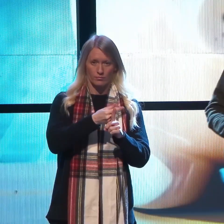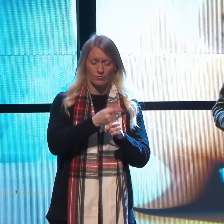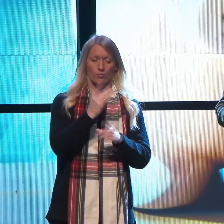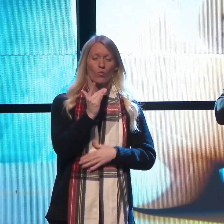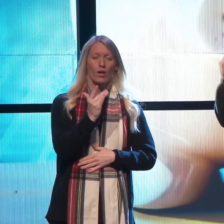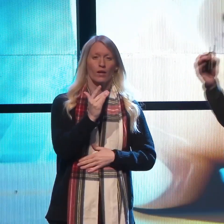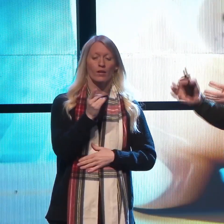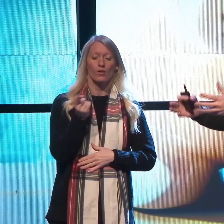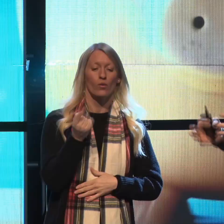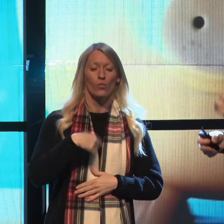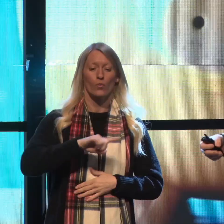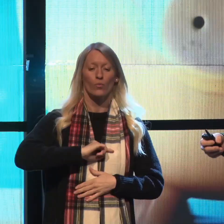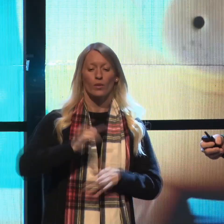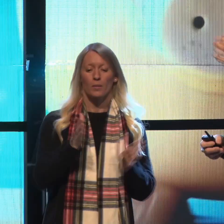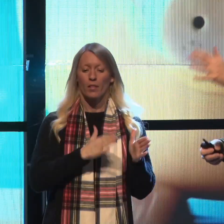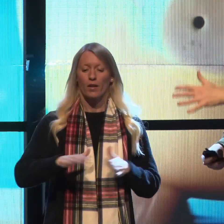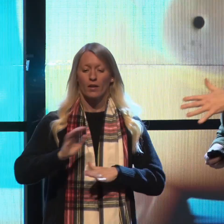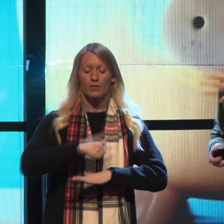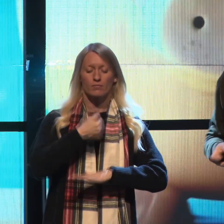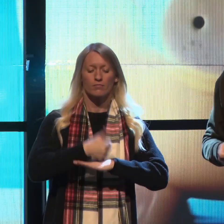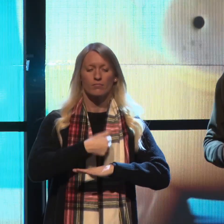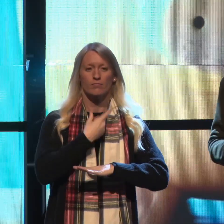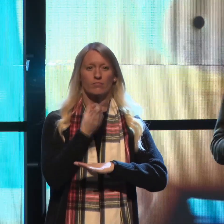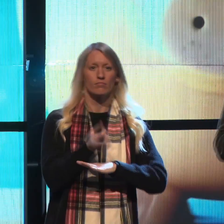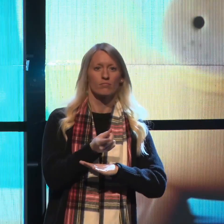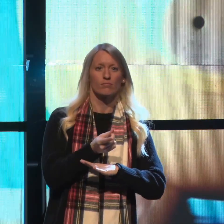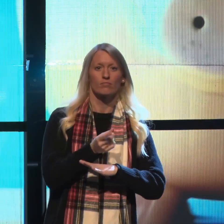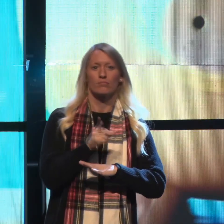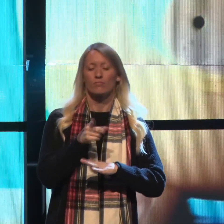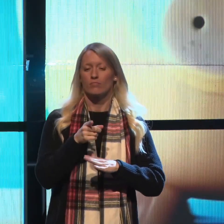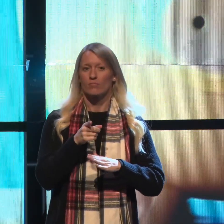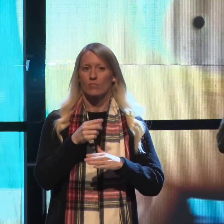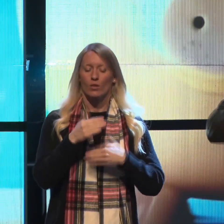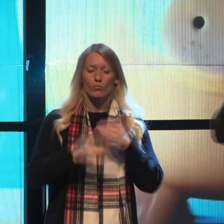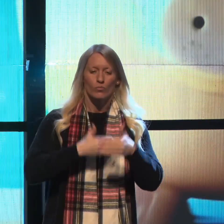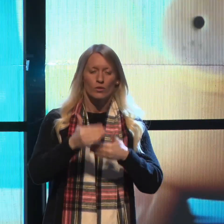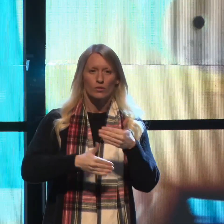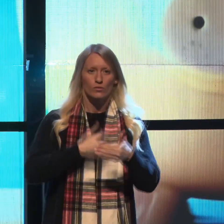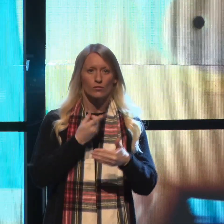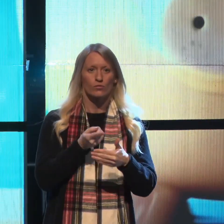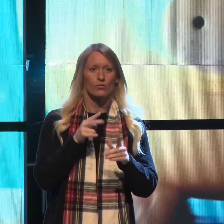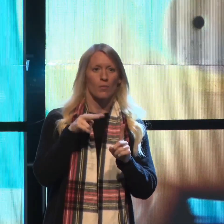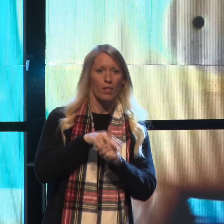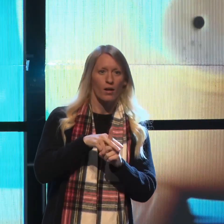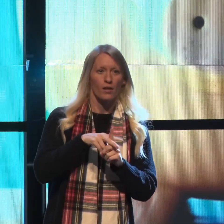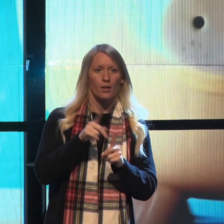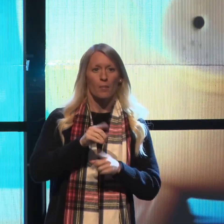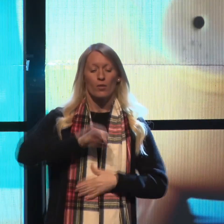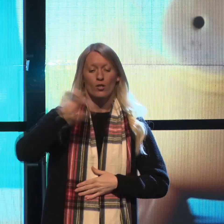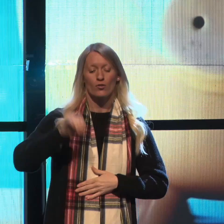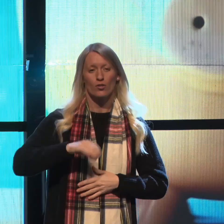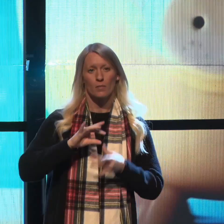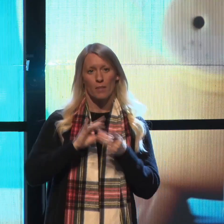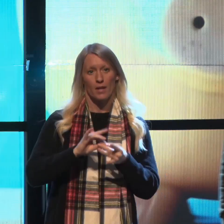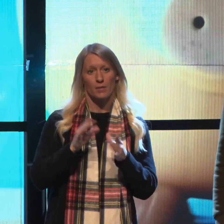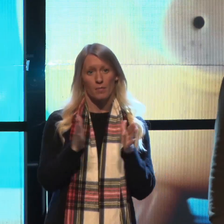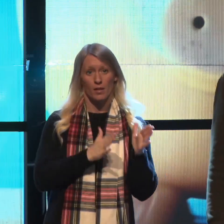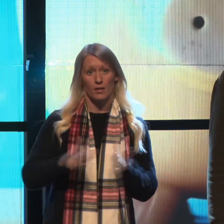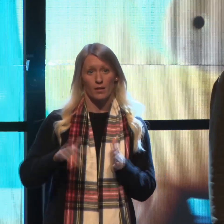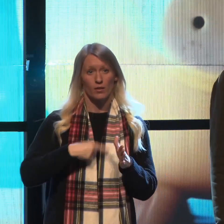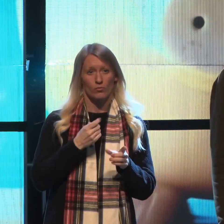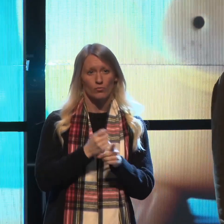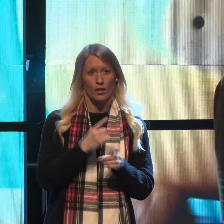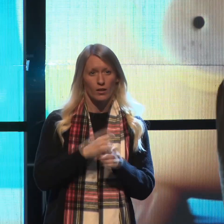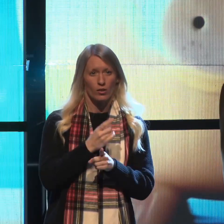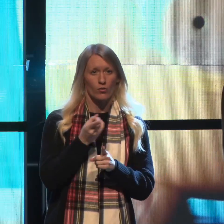out our vision, when we implement things like percentage-based planning, when we regularly revisit the why, we move closer to a